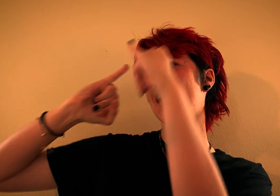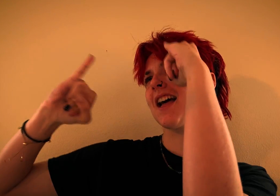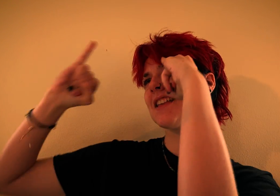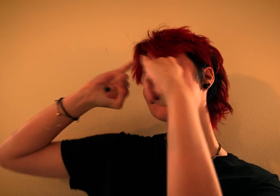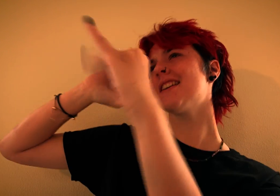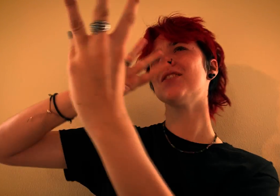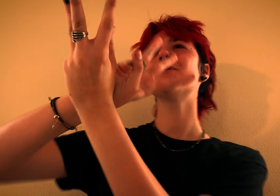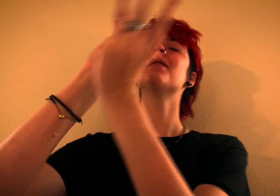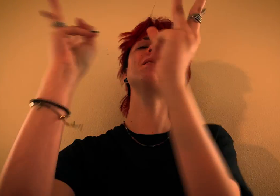A second